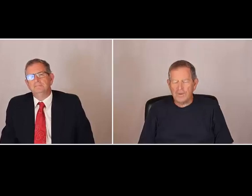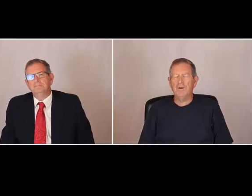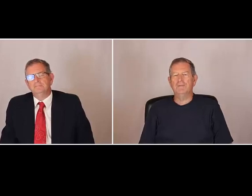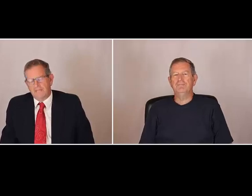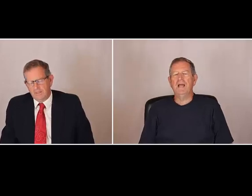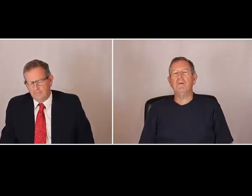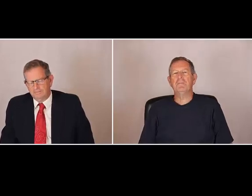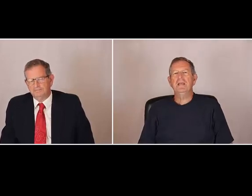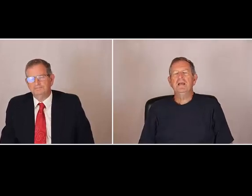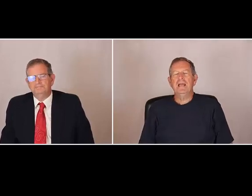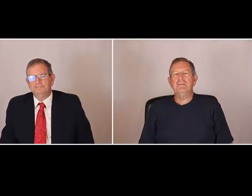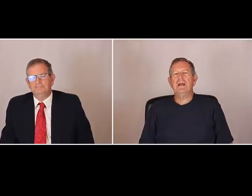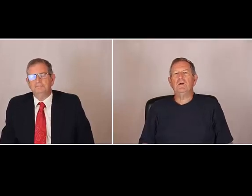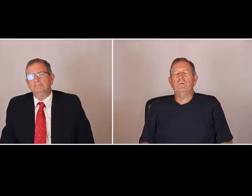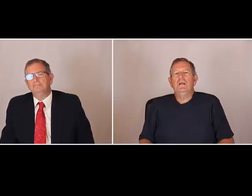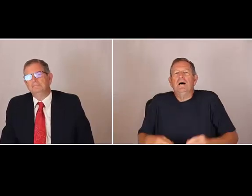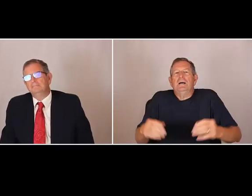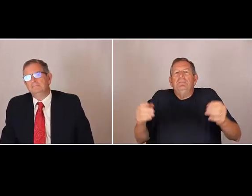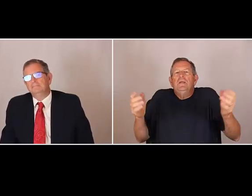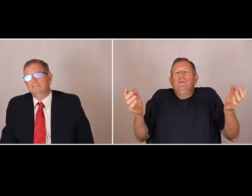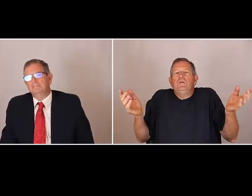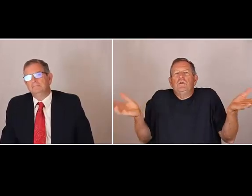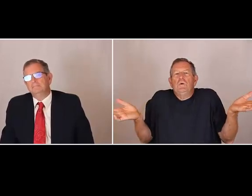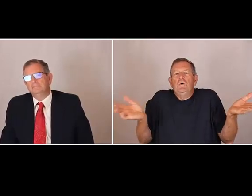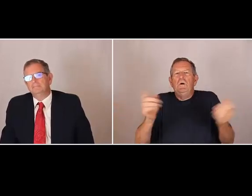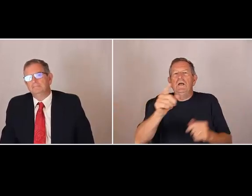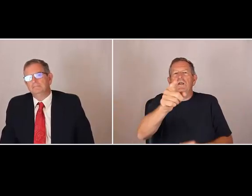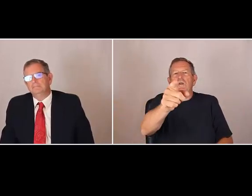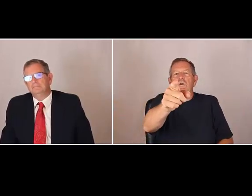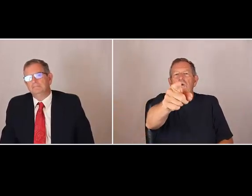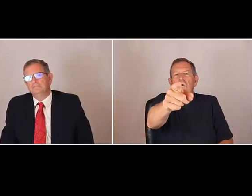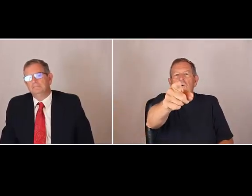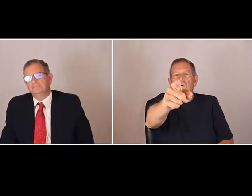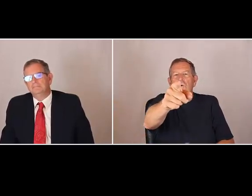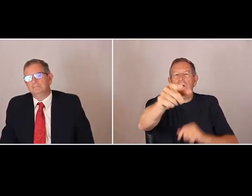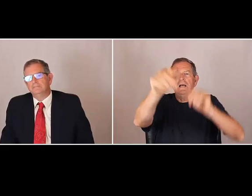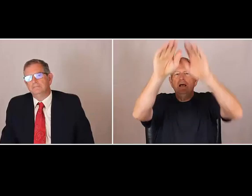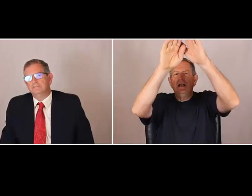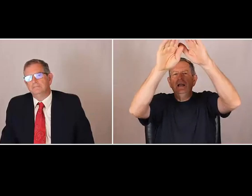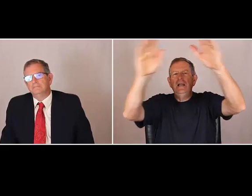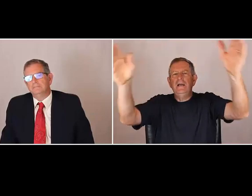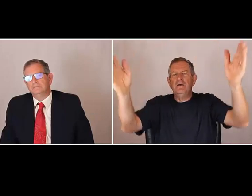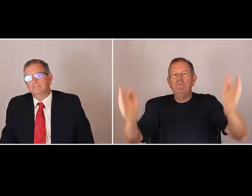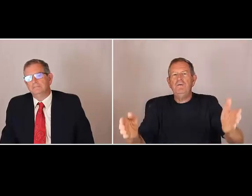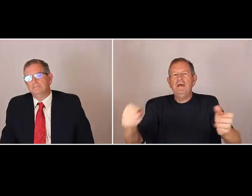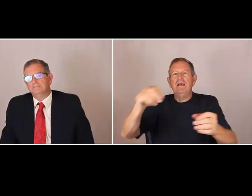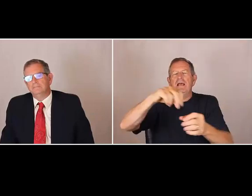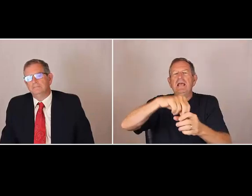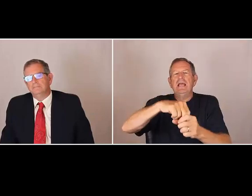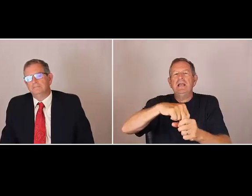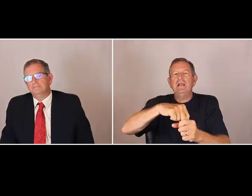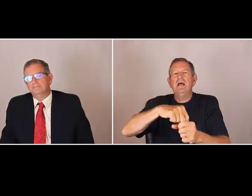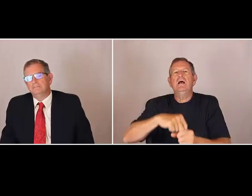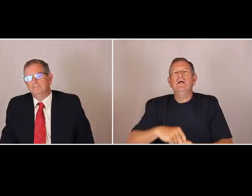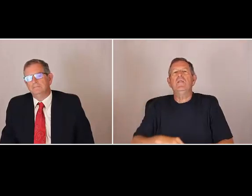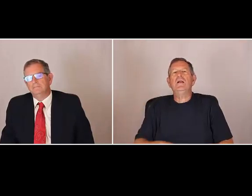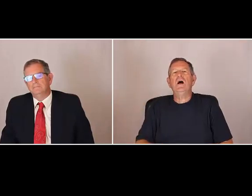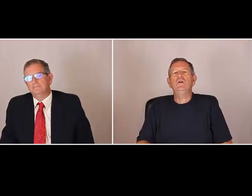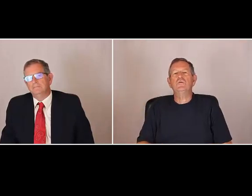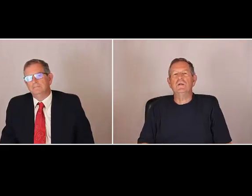Very good. Thank you. Now, and Michael, do you live in the